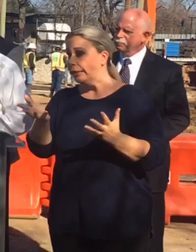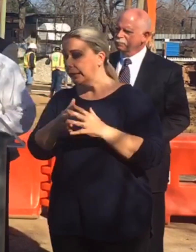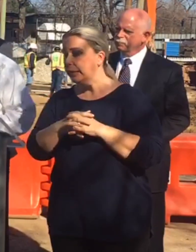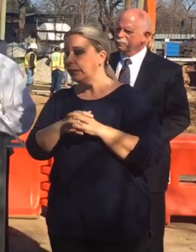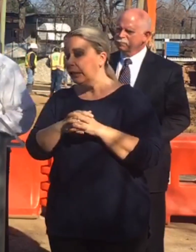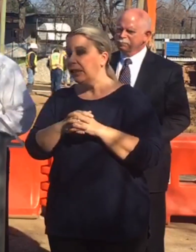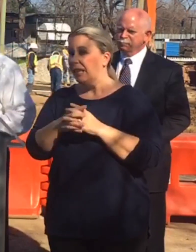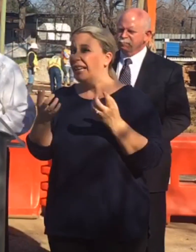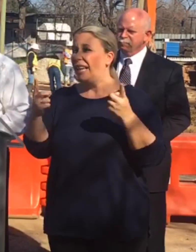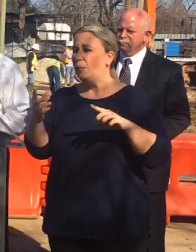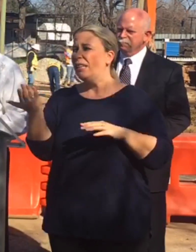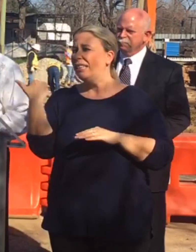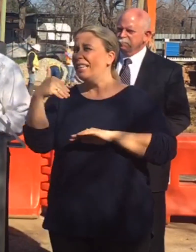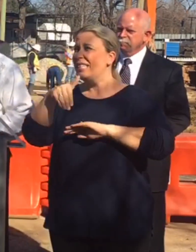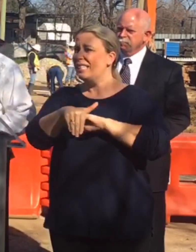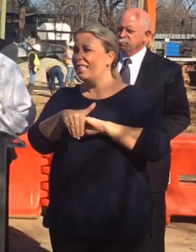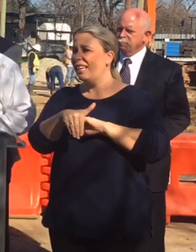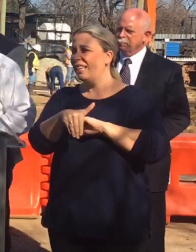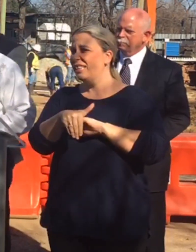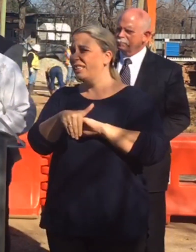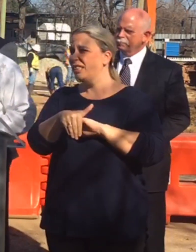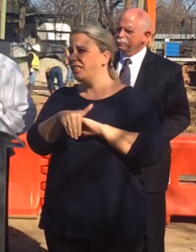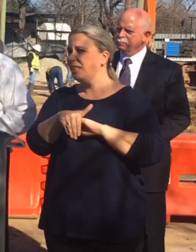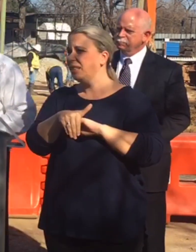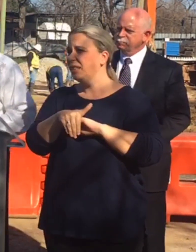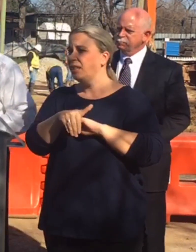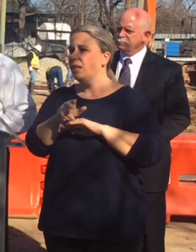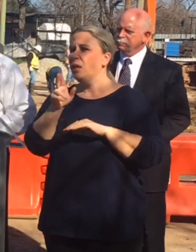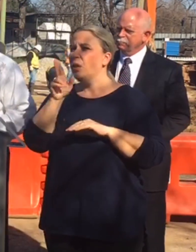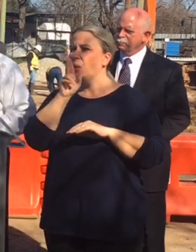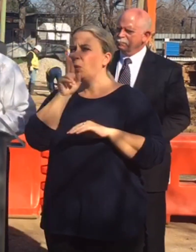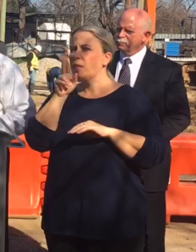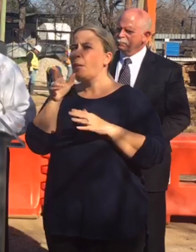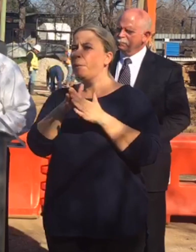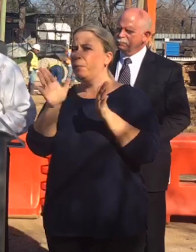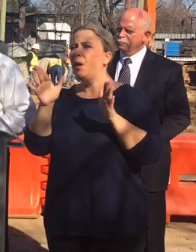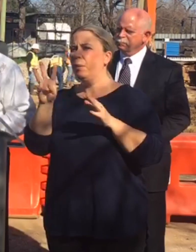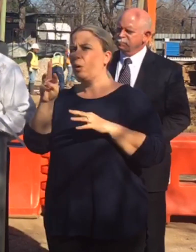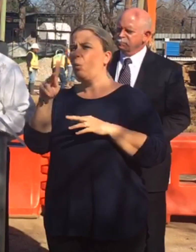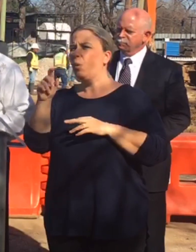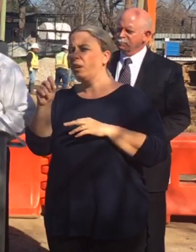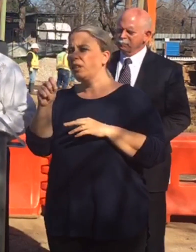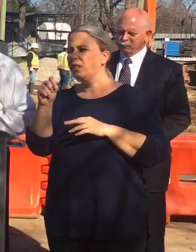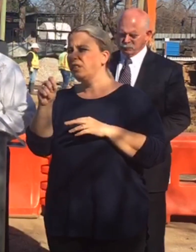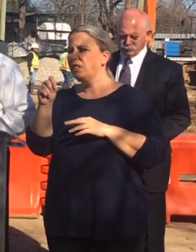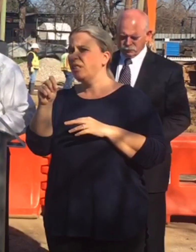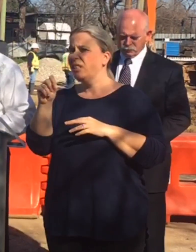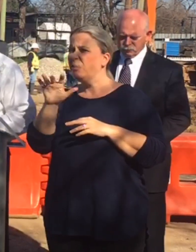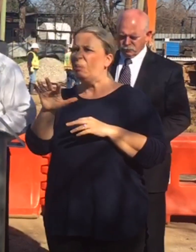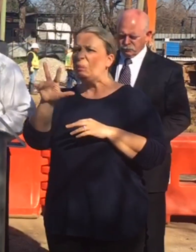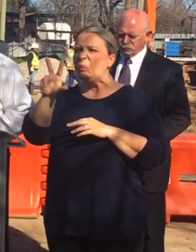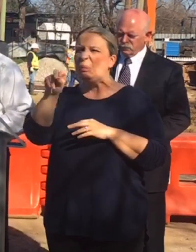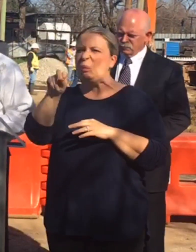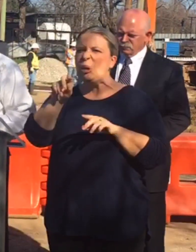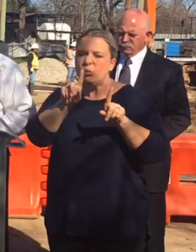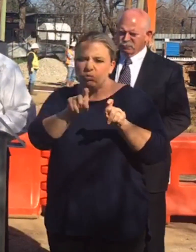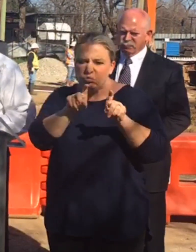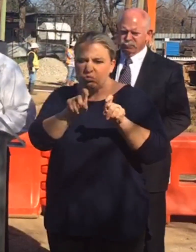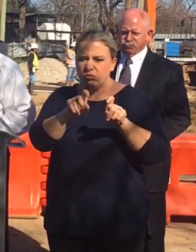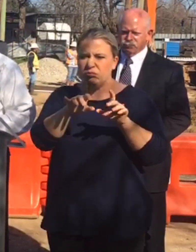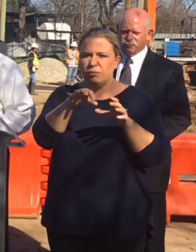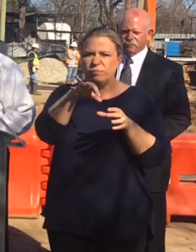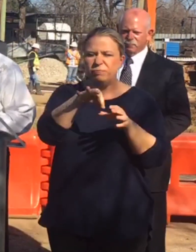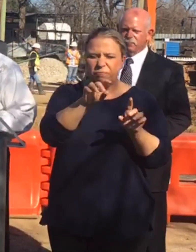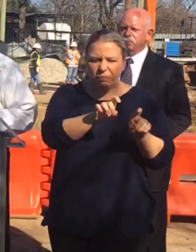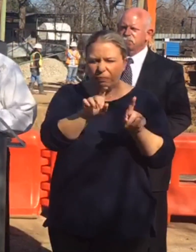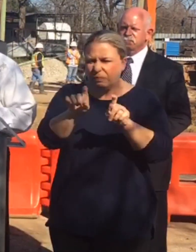late last night. Houston Public Works took about 30 samples. These